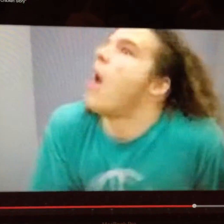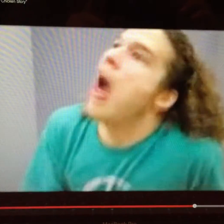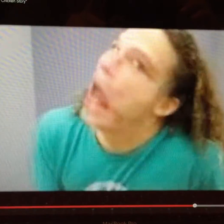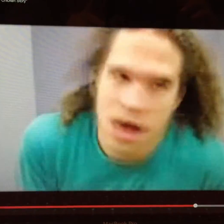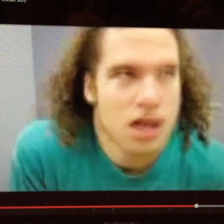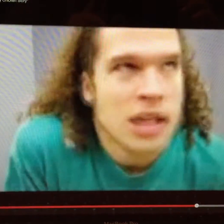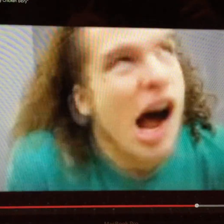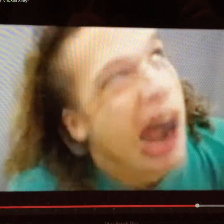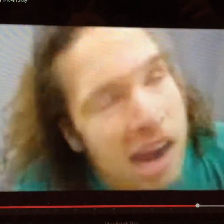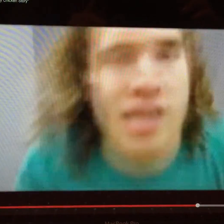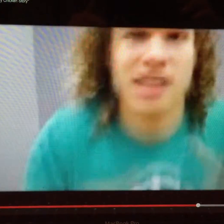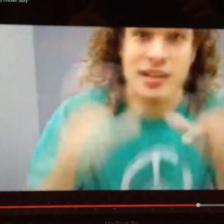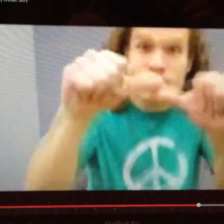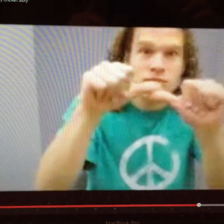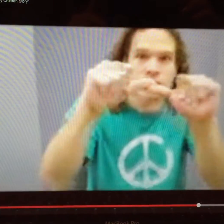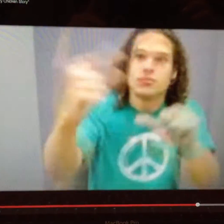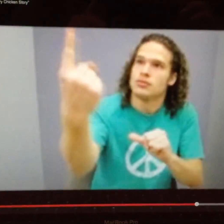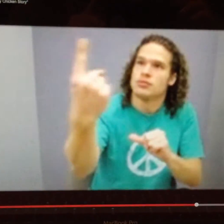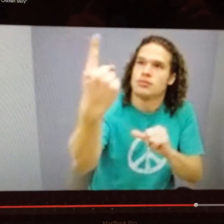But there was a chicken.